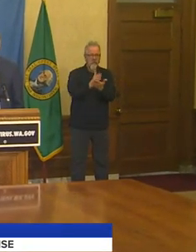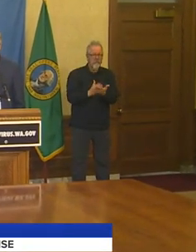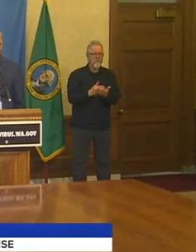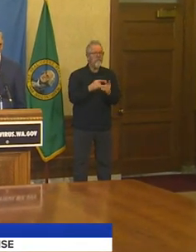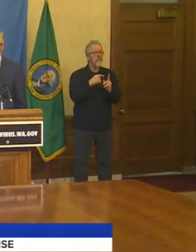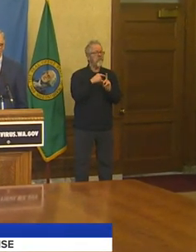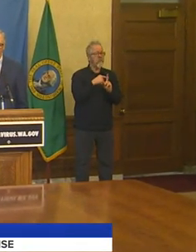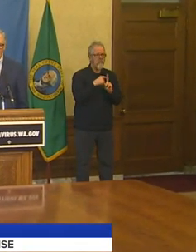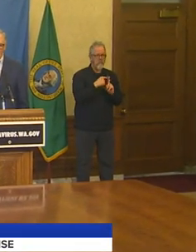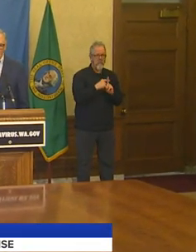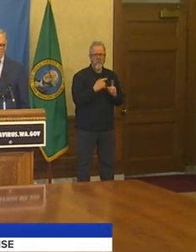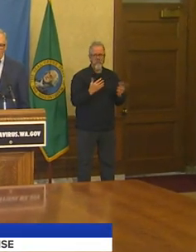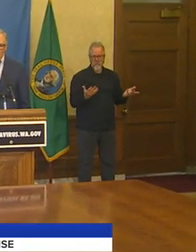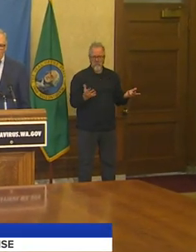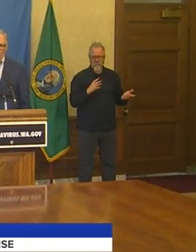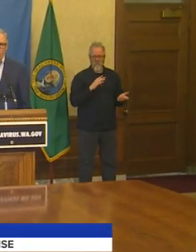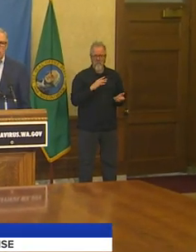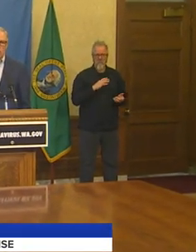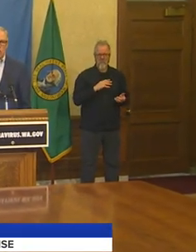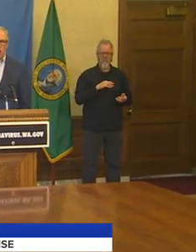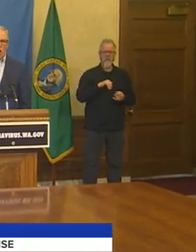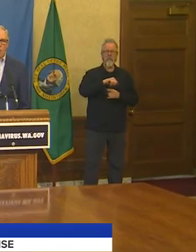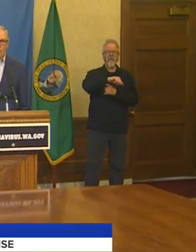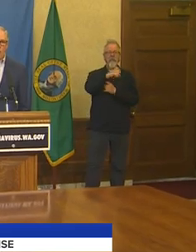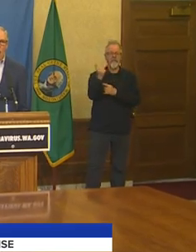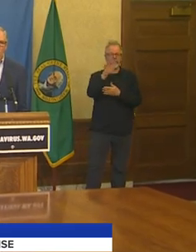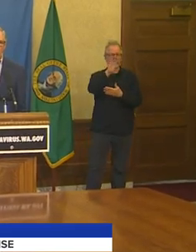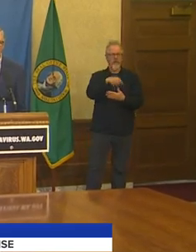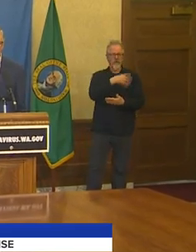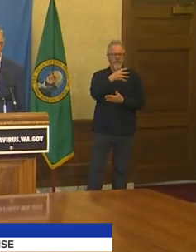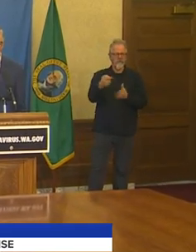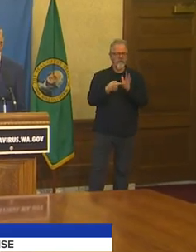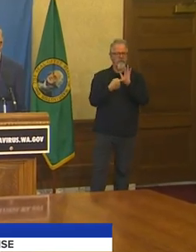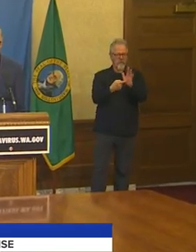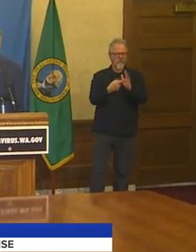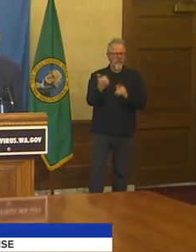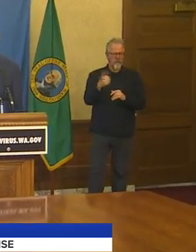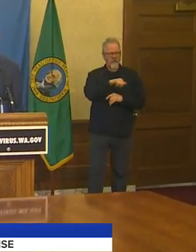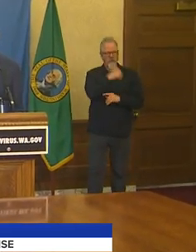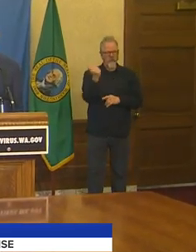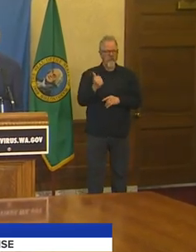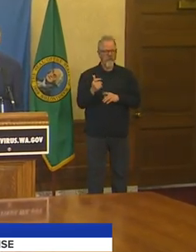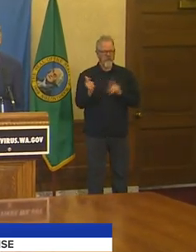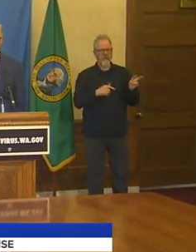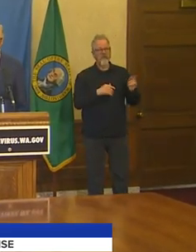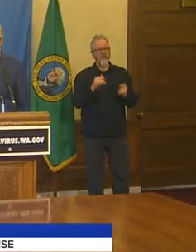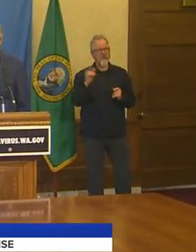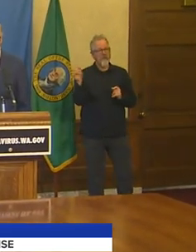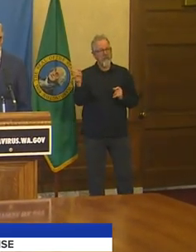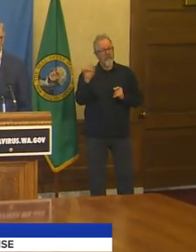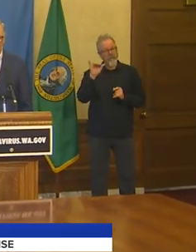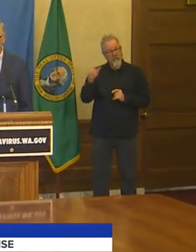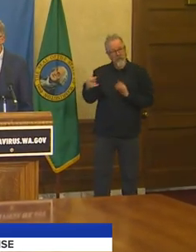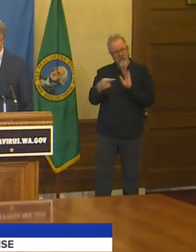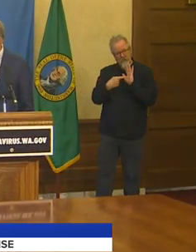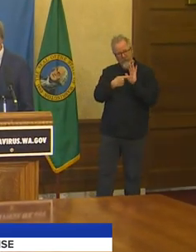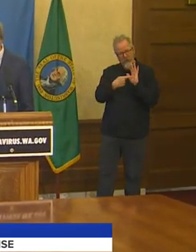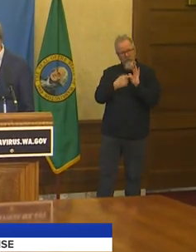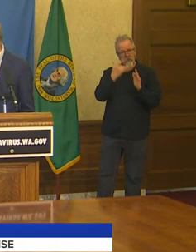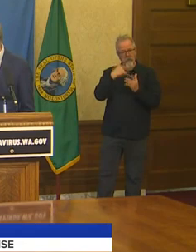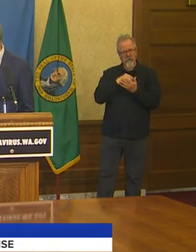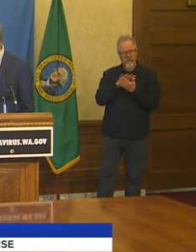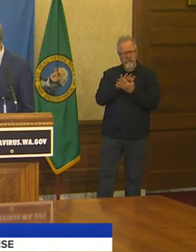them based on sort of a rational, calm thought rather than ecstasy, thinking of we're